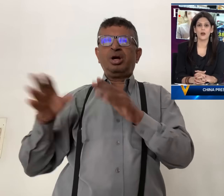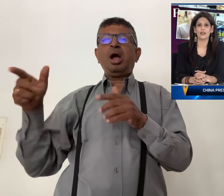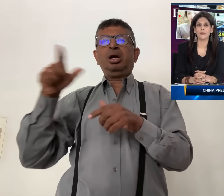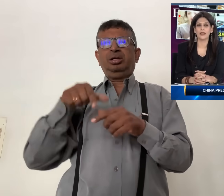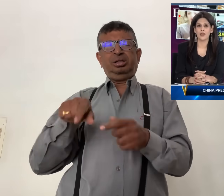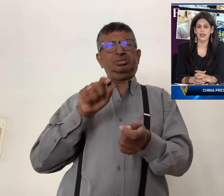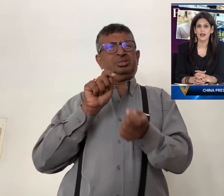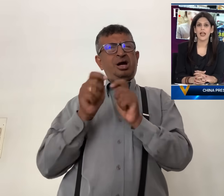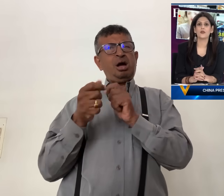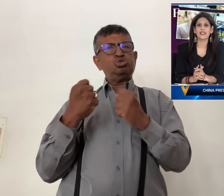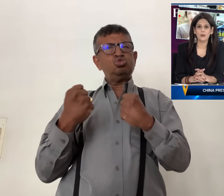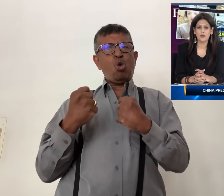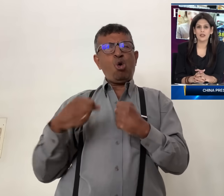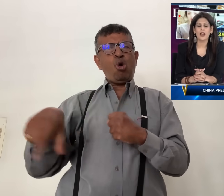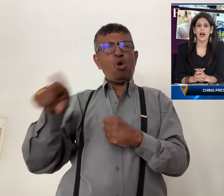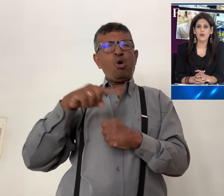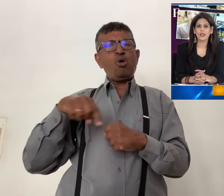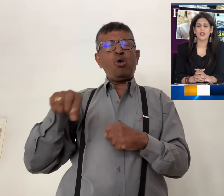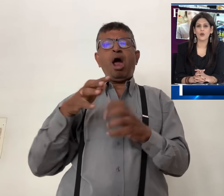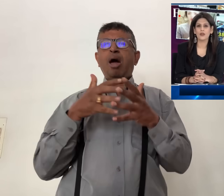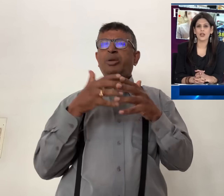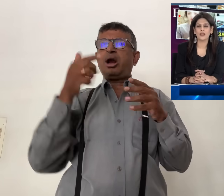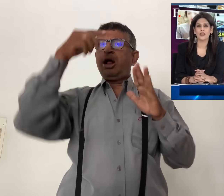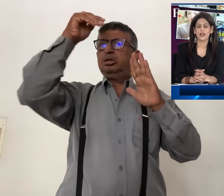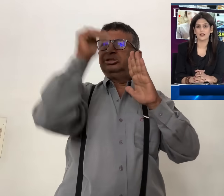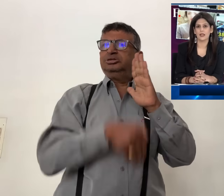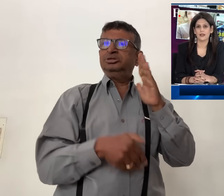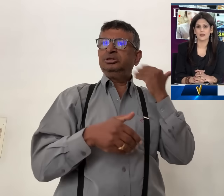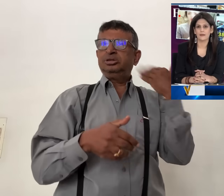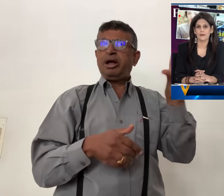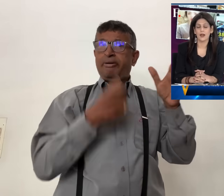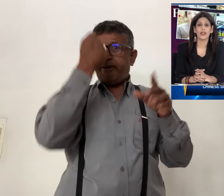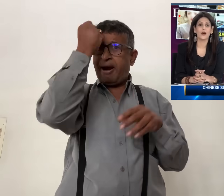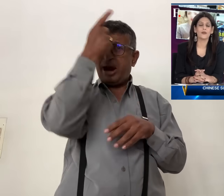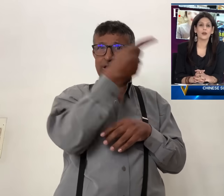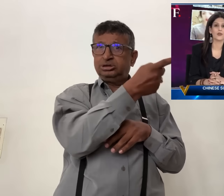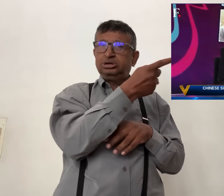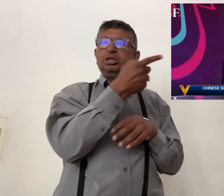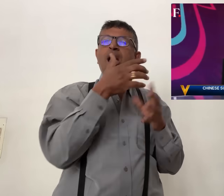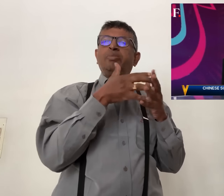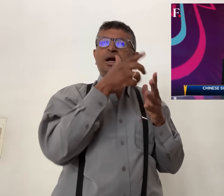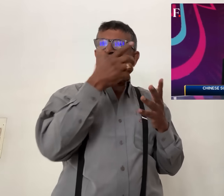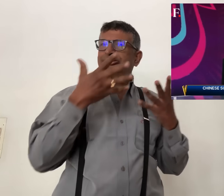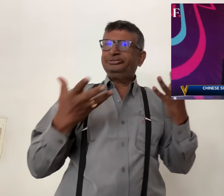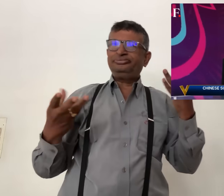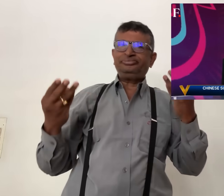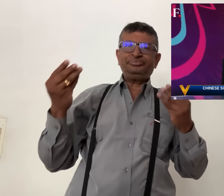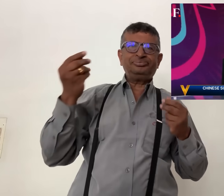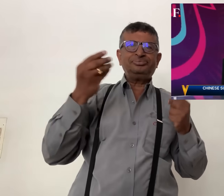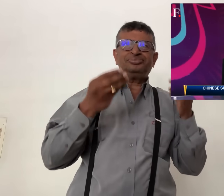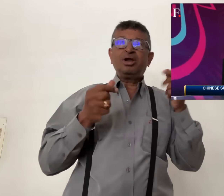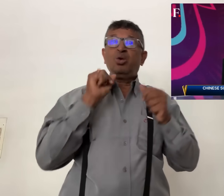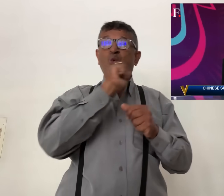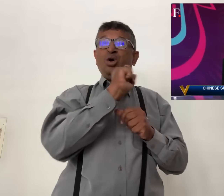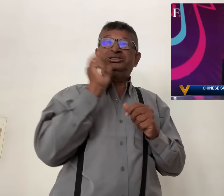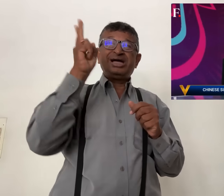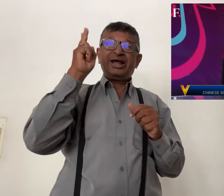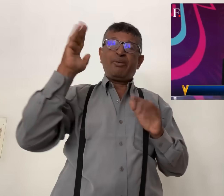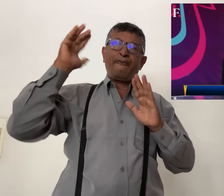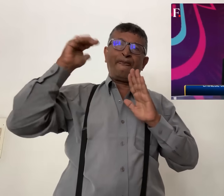products are made in China and to expose how much they overcharge their customers. Now, we cannot vouch for the accuracy of their claims. After all, they are coming from China. It is known for copying, so many of these